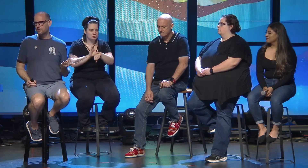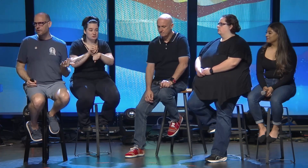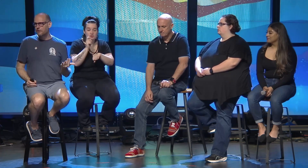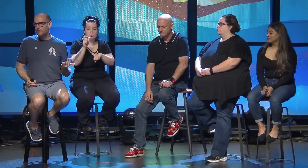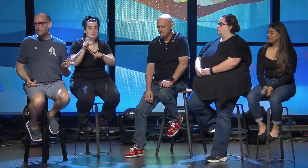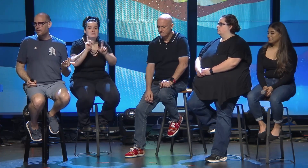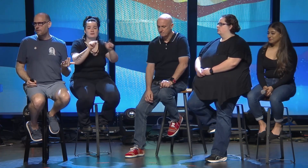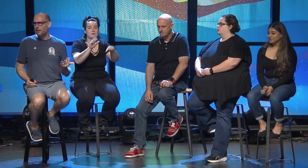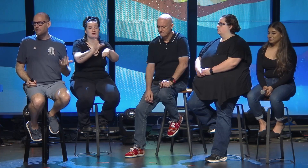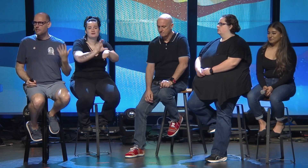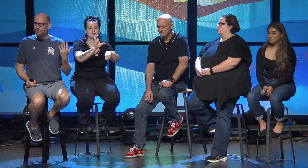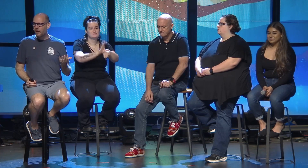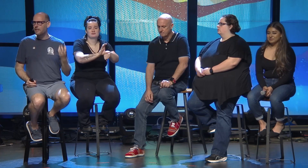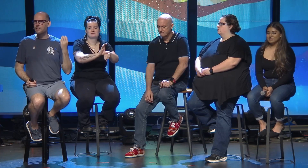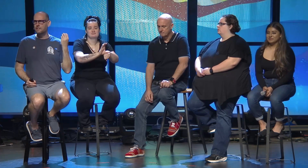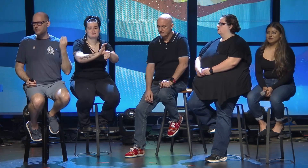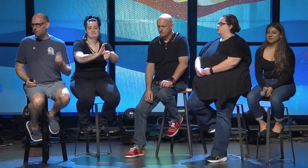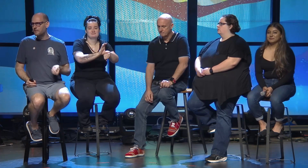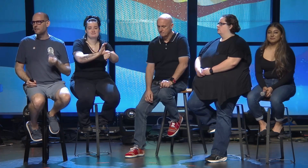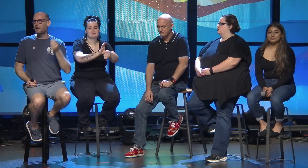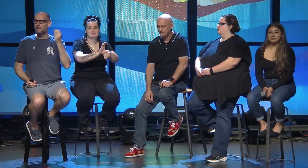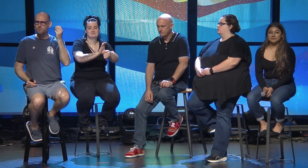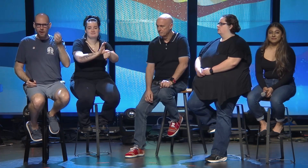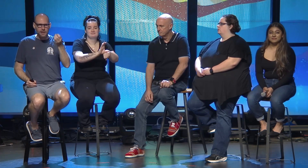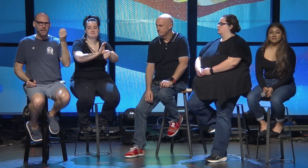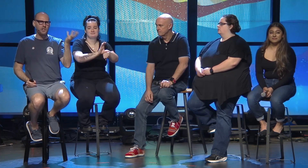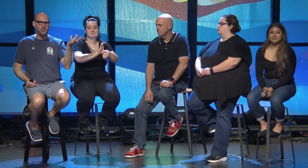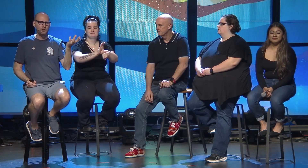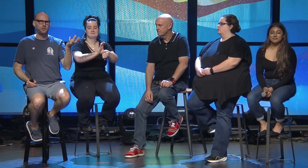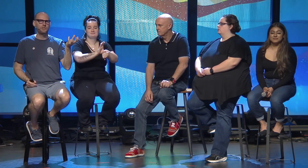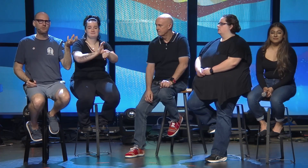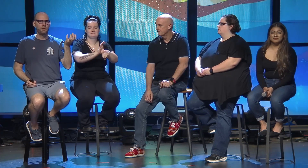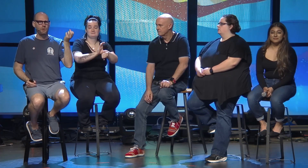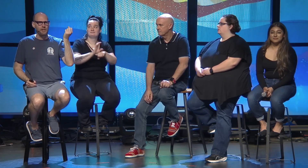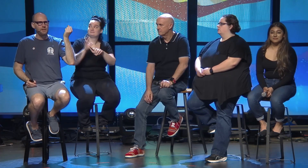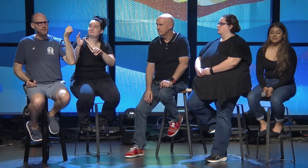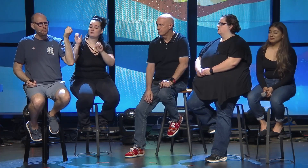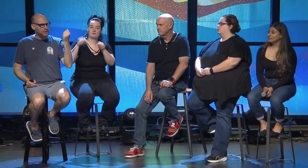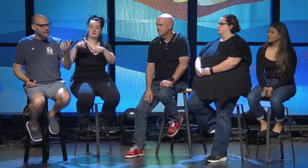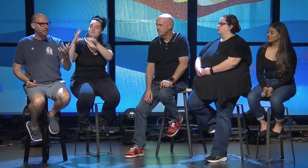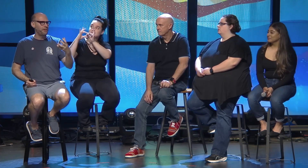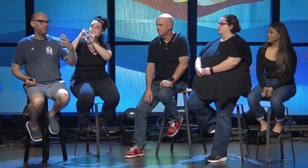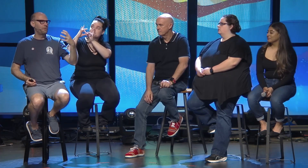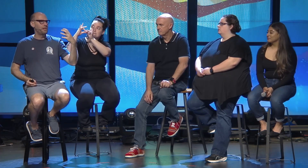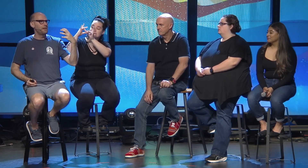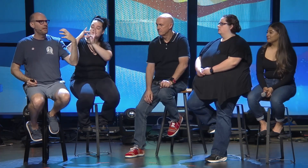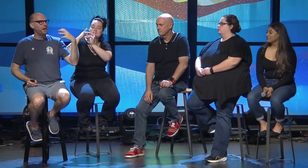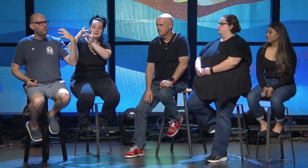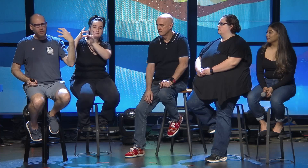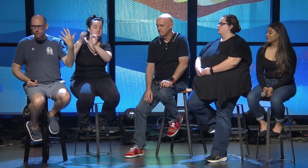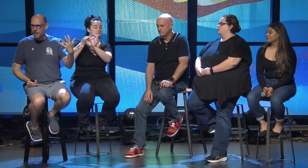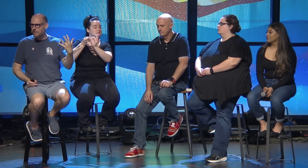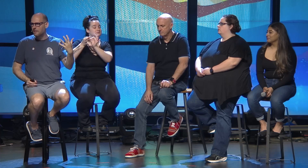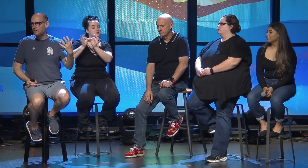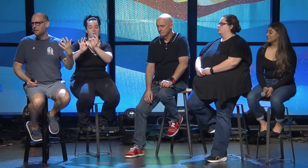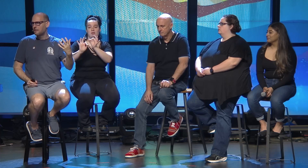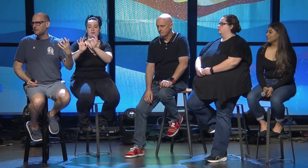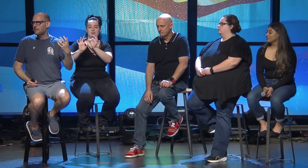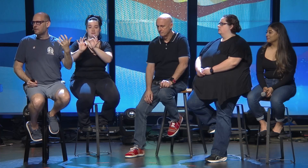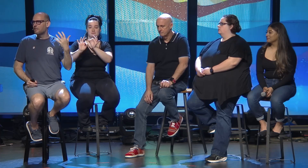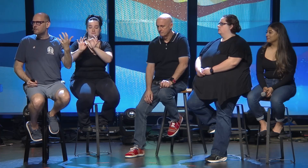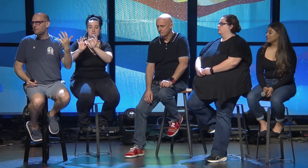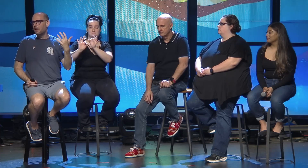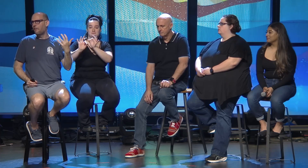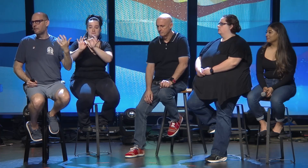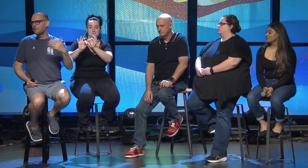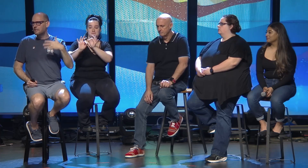church. Right? The divine is as present as bread and juice when we believe and when we come with faith